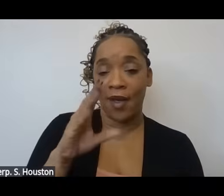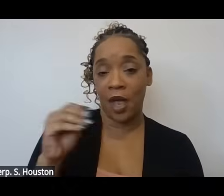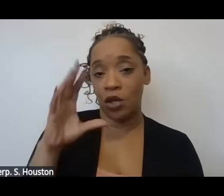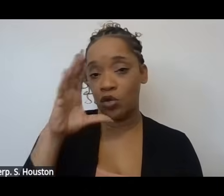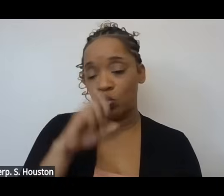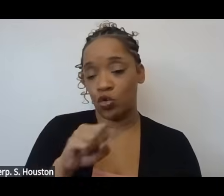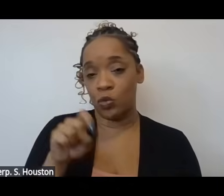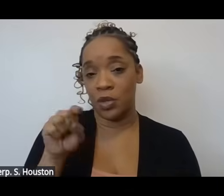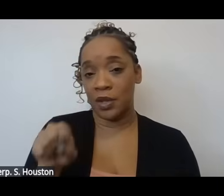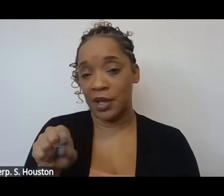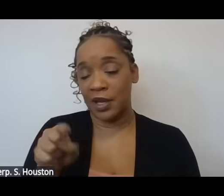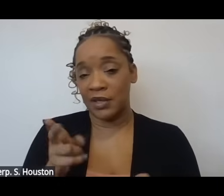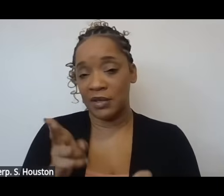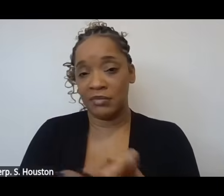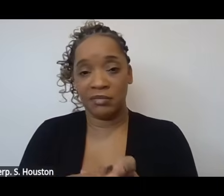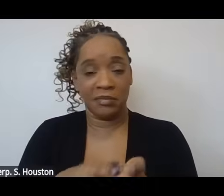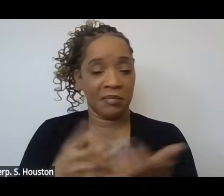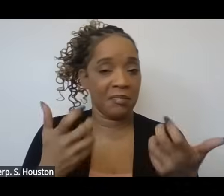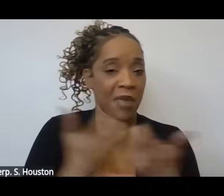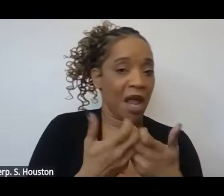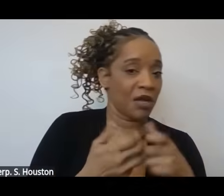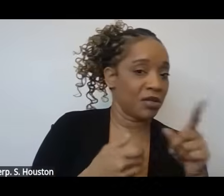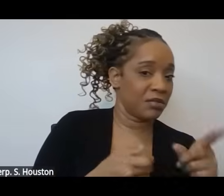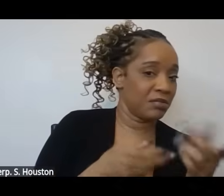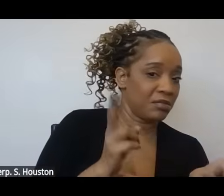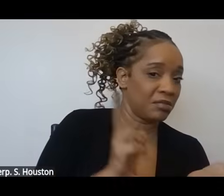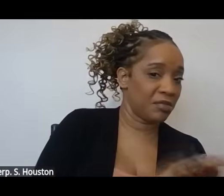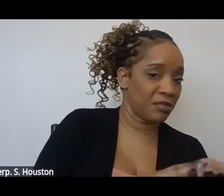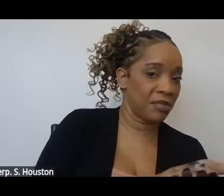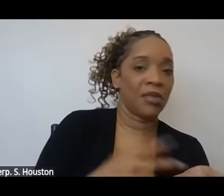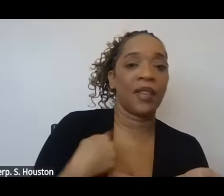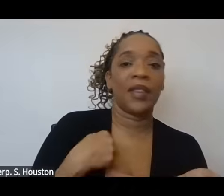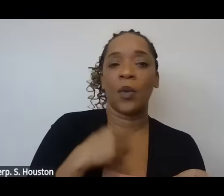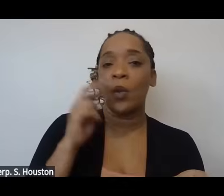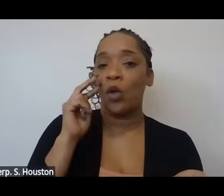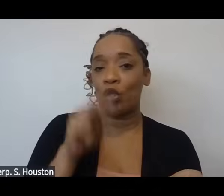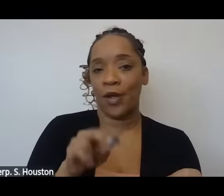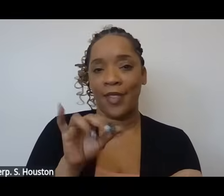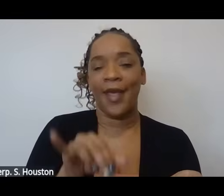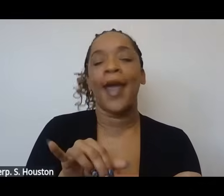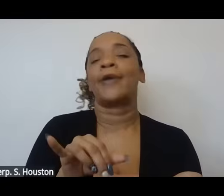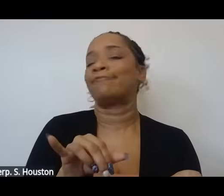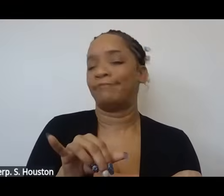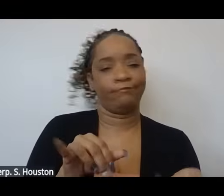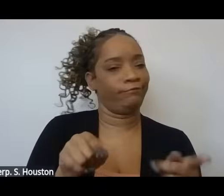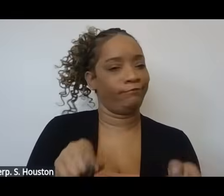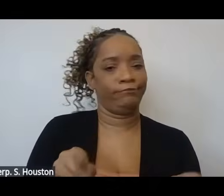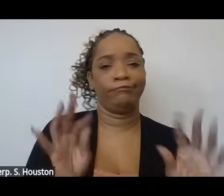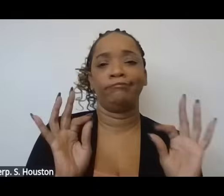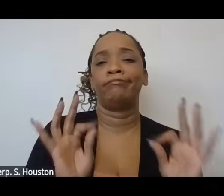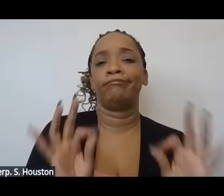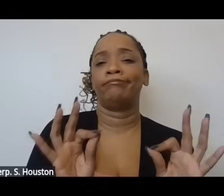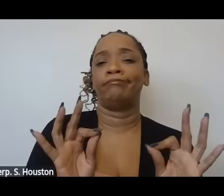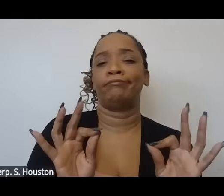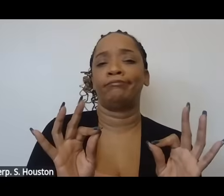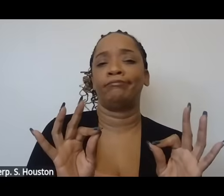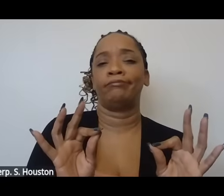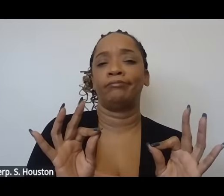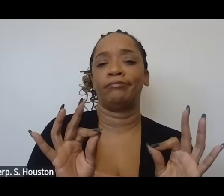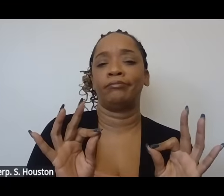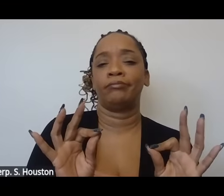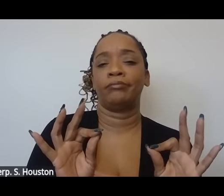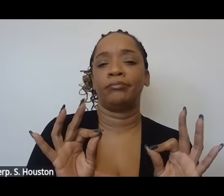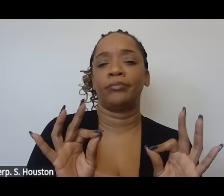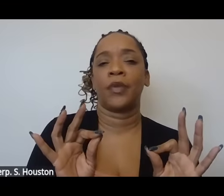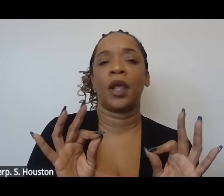circulator box in the petition matches that official source, we'll look at that challenge and say, no, these are good circulator signatures, and then we'll recommend that to you.